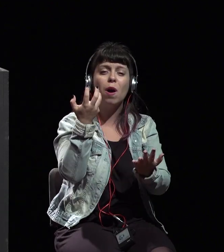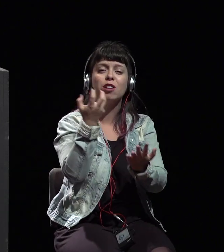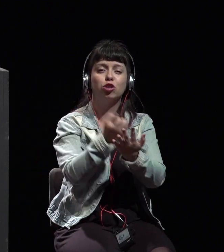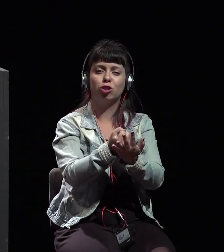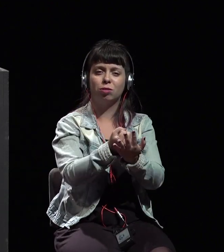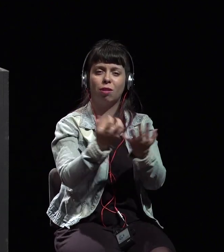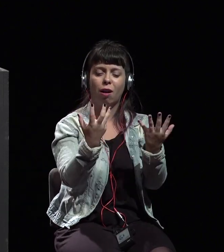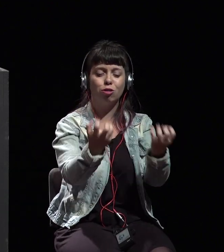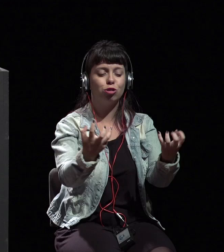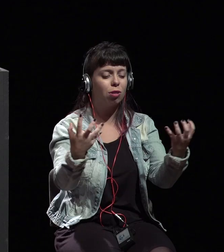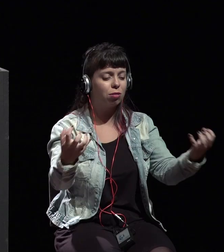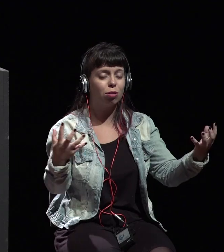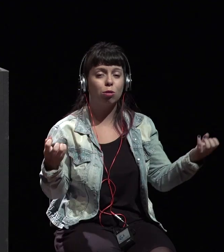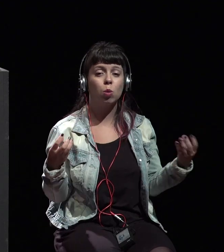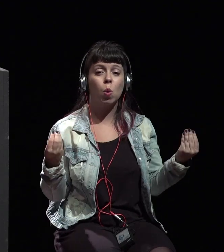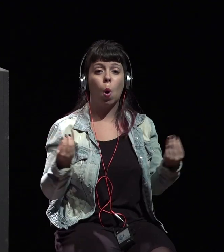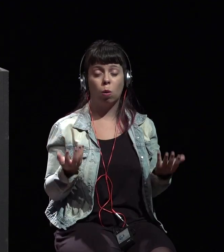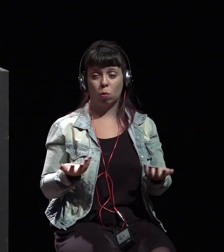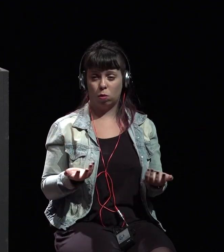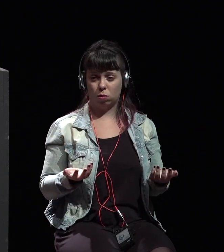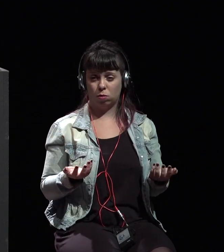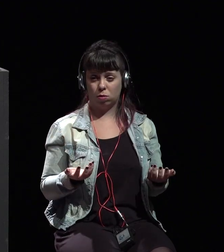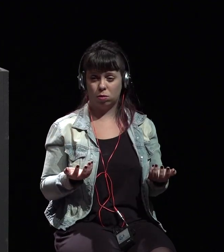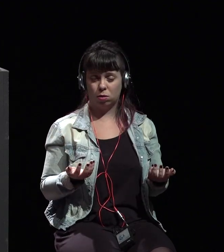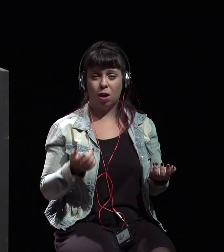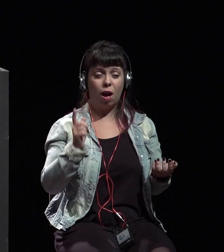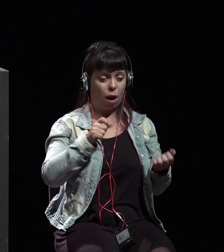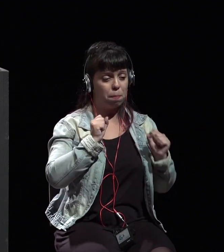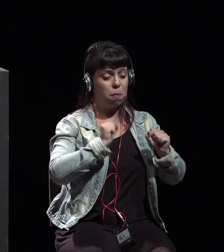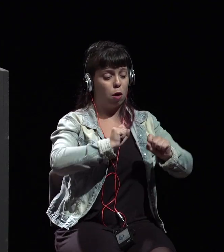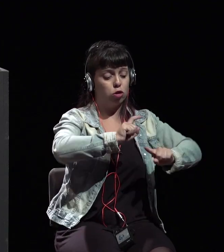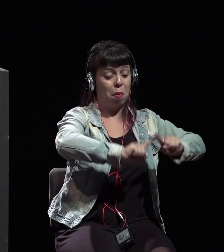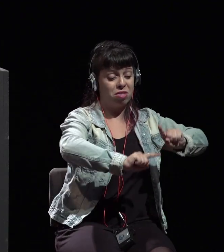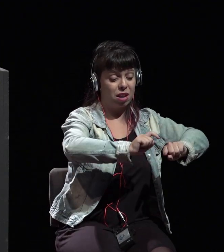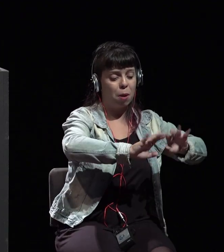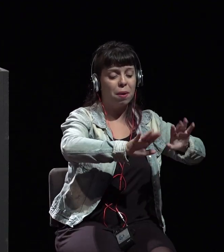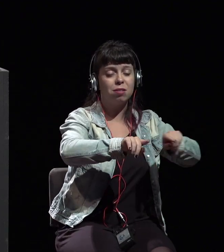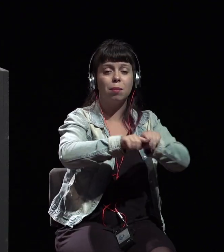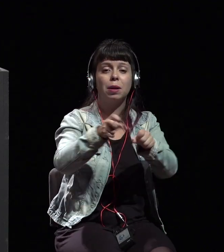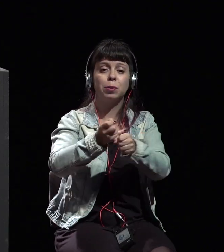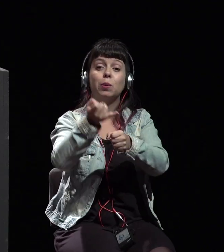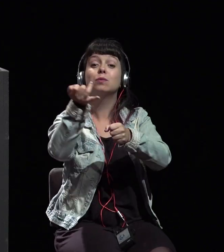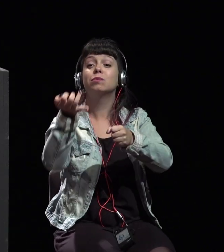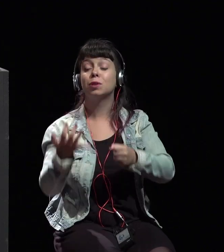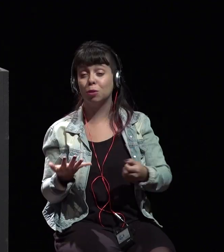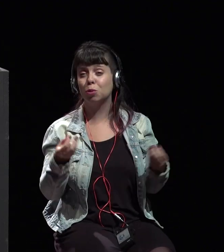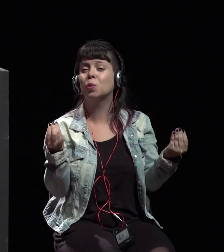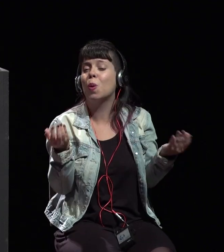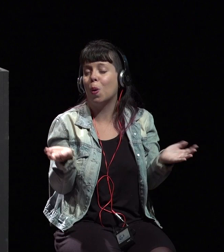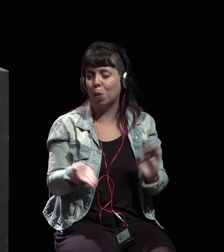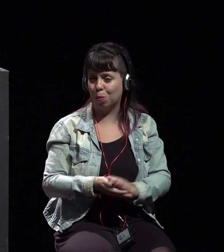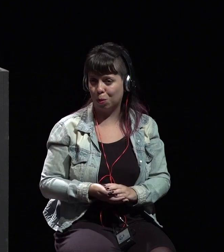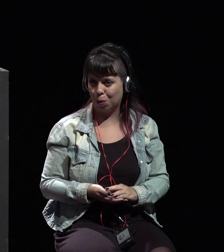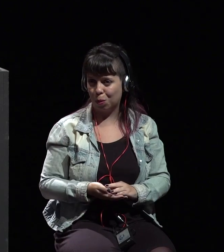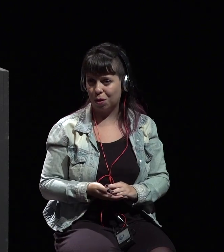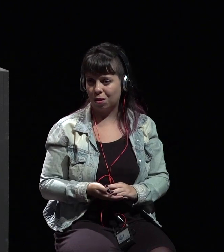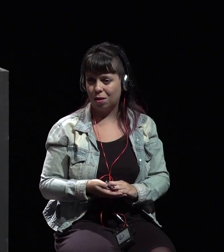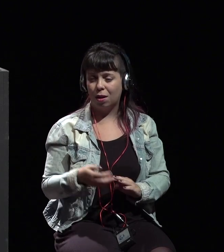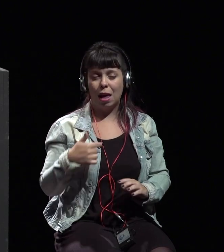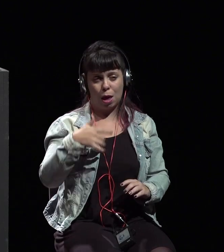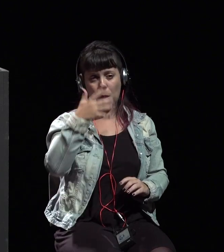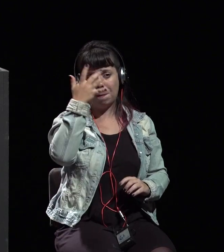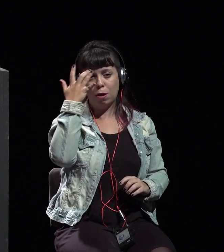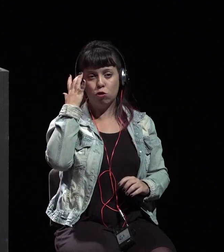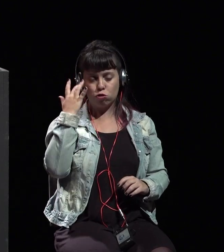I will not be so naive as to suggest that our approach should be taken up by everyone, but as someone trained primarily as a scholarly researcher and writer,